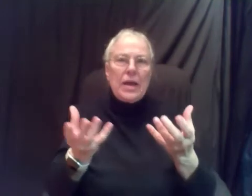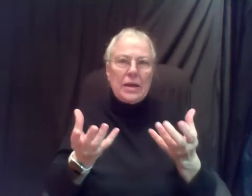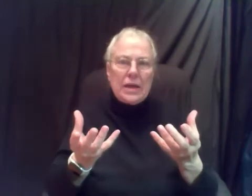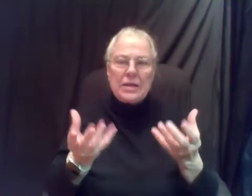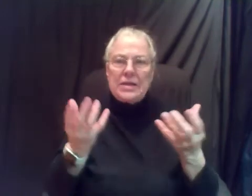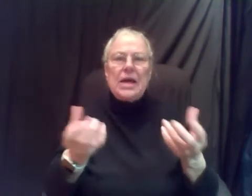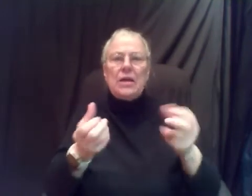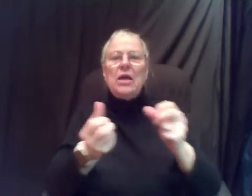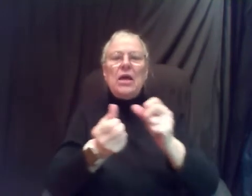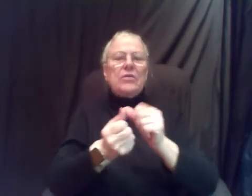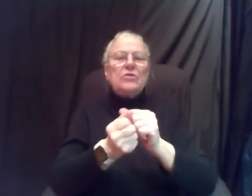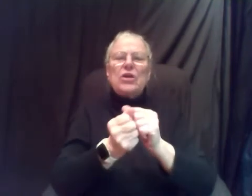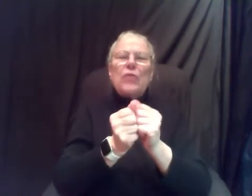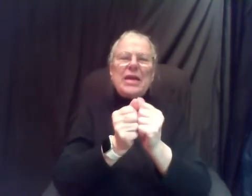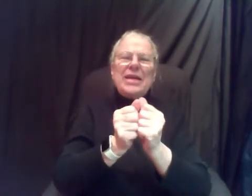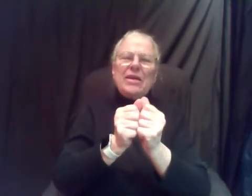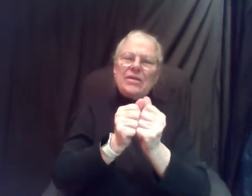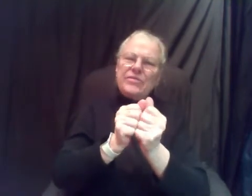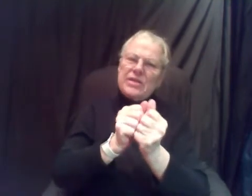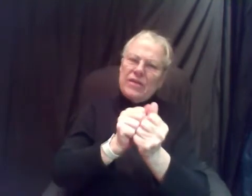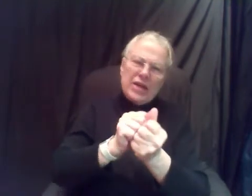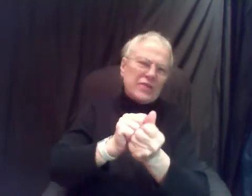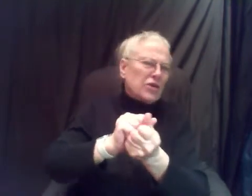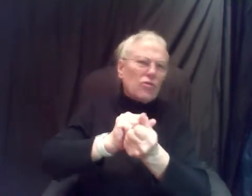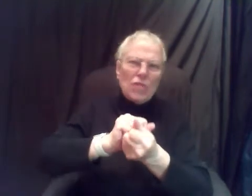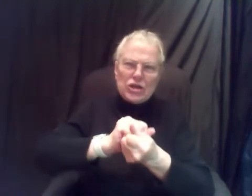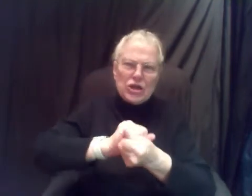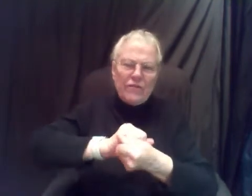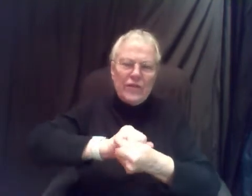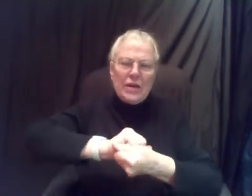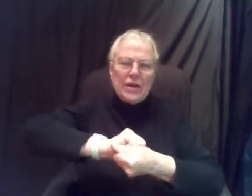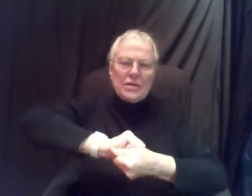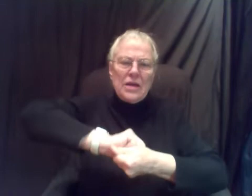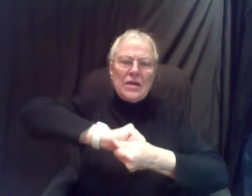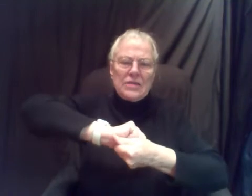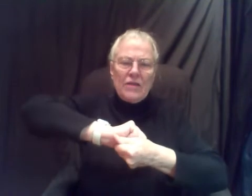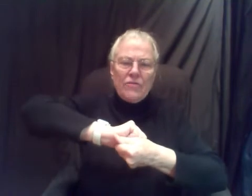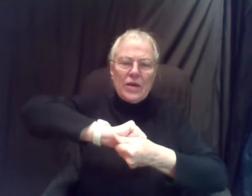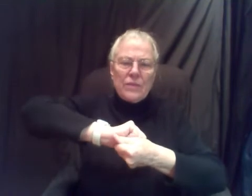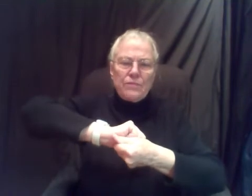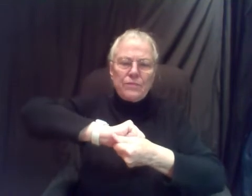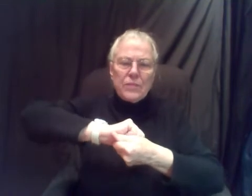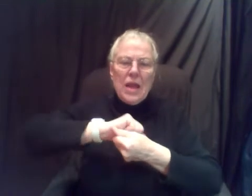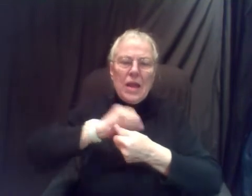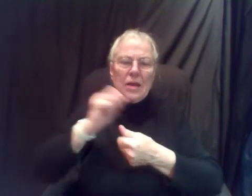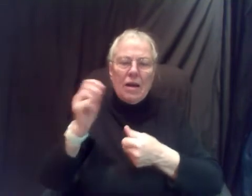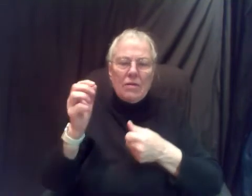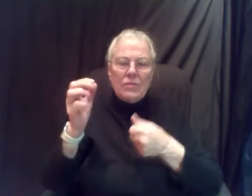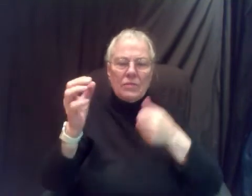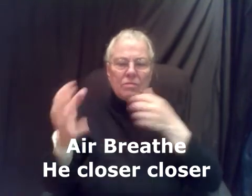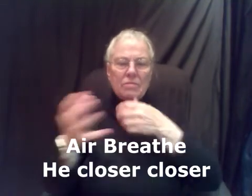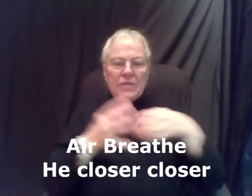in debt. There's a great deal of suffering. It's a crushing feeling, suffering. Now, the